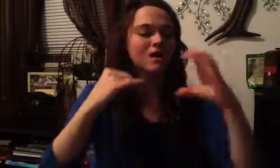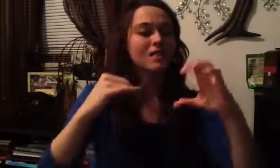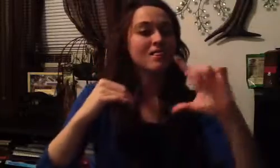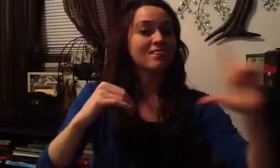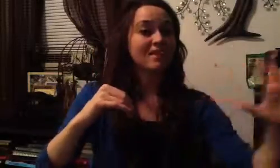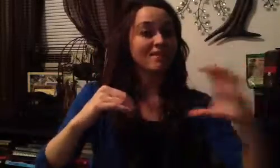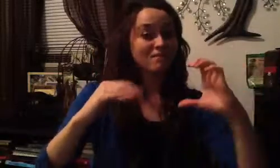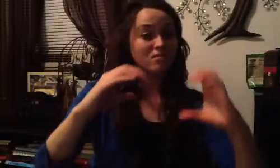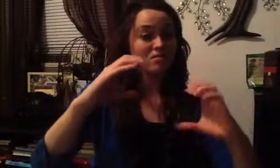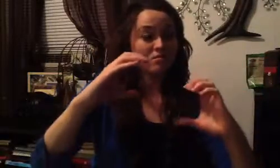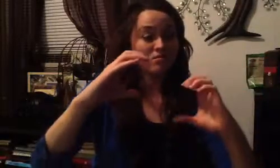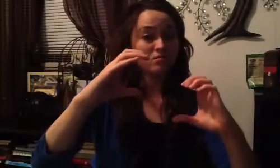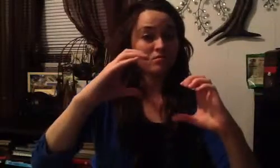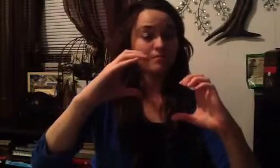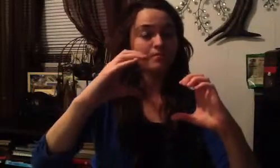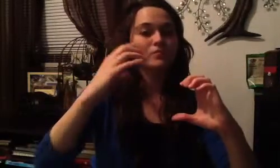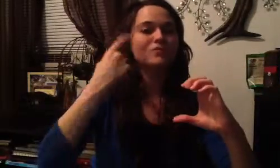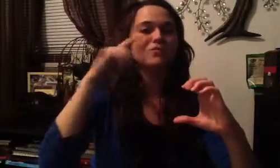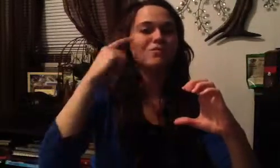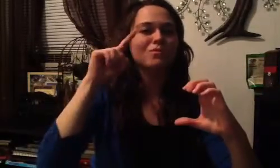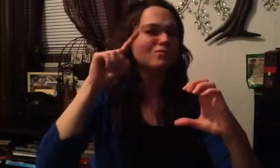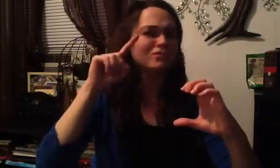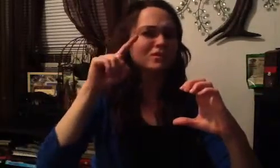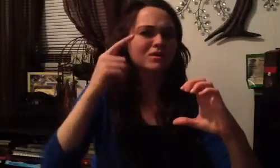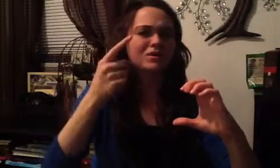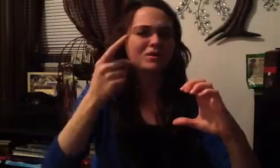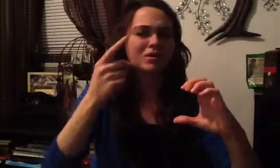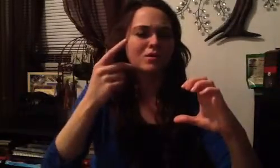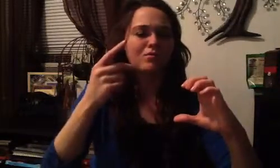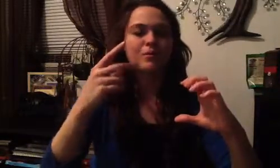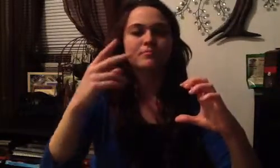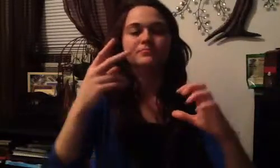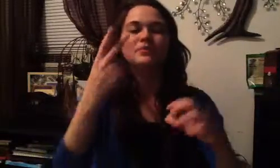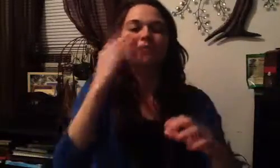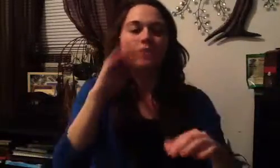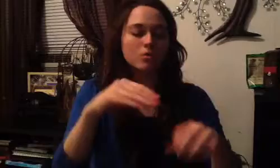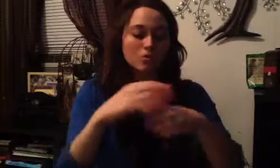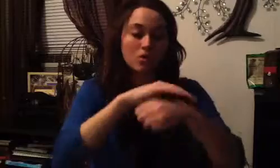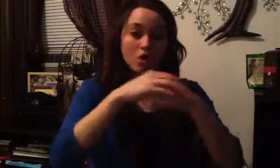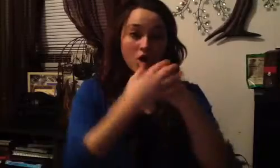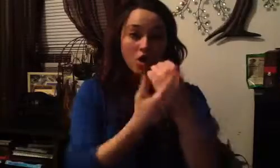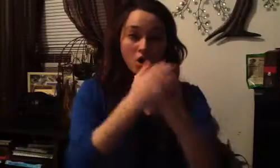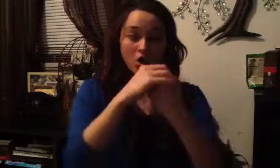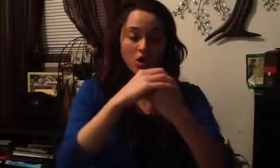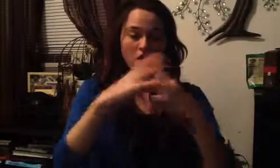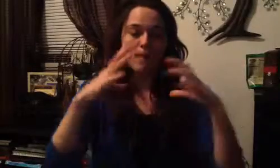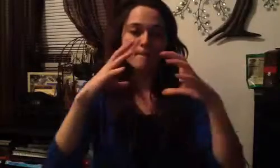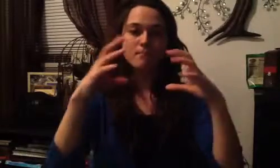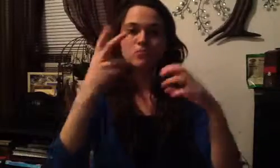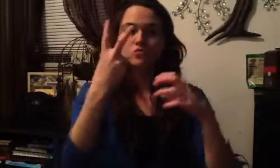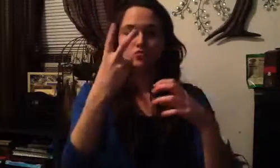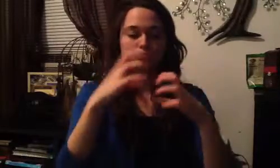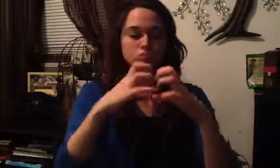heart itself is like two pumps in one. The left side dealing with